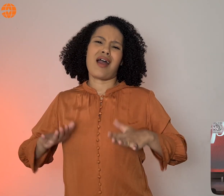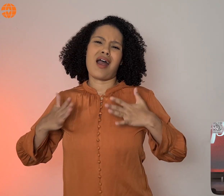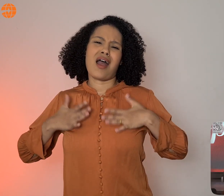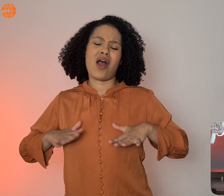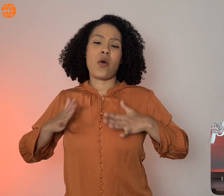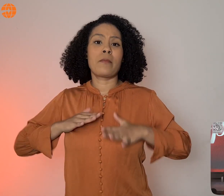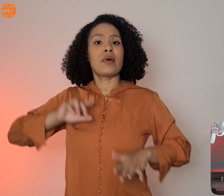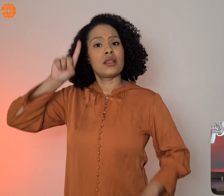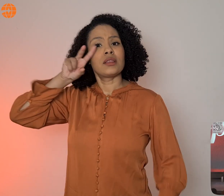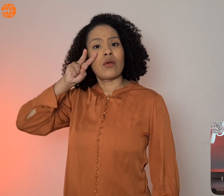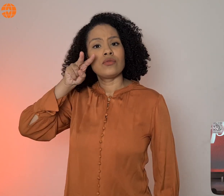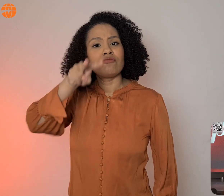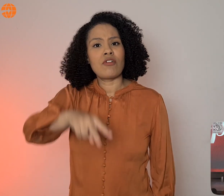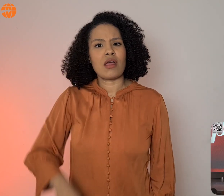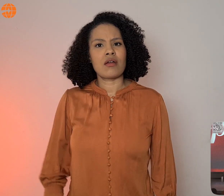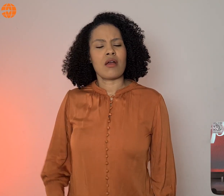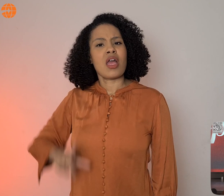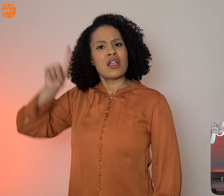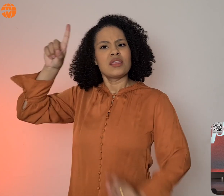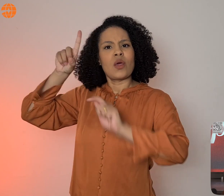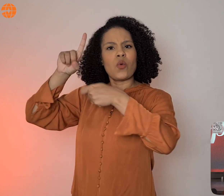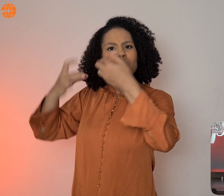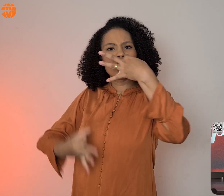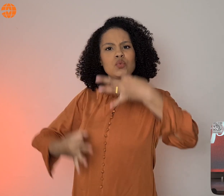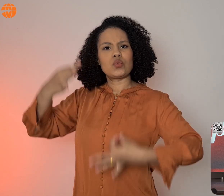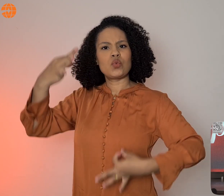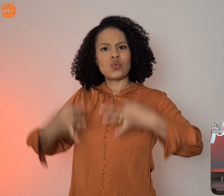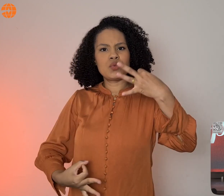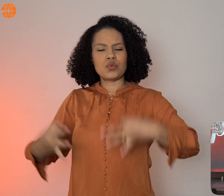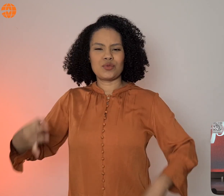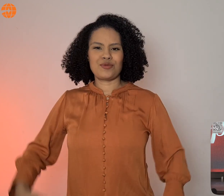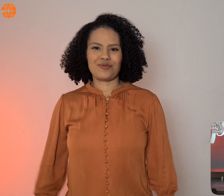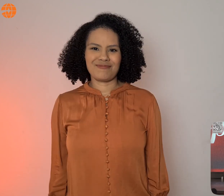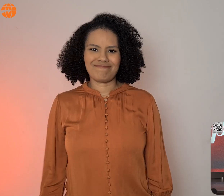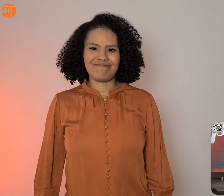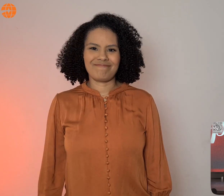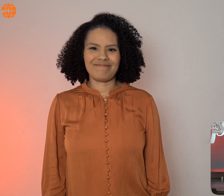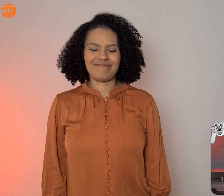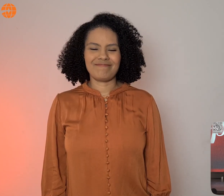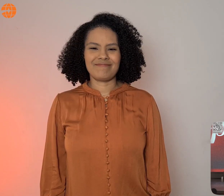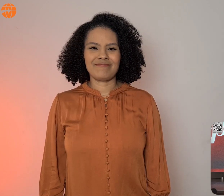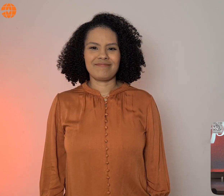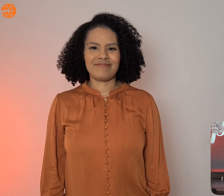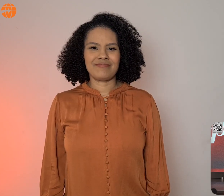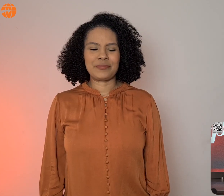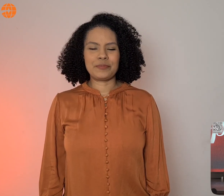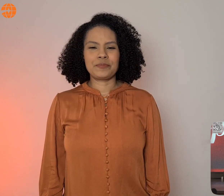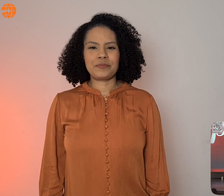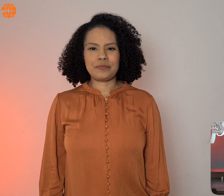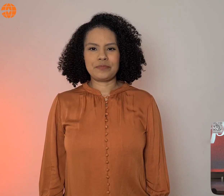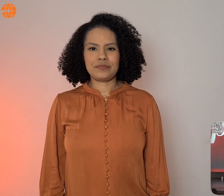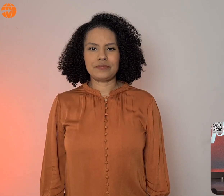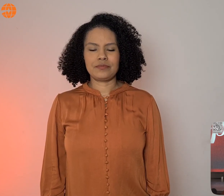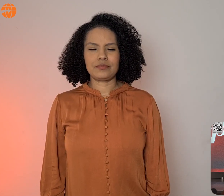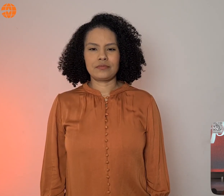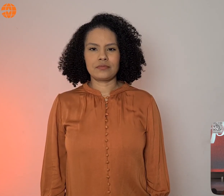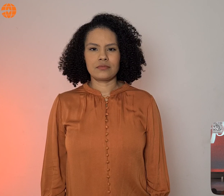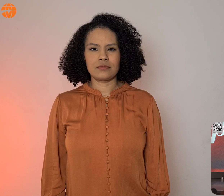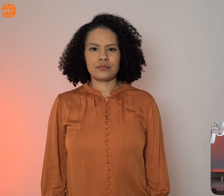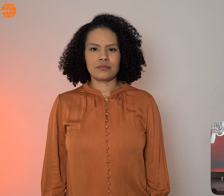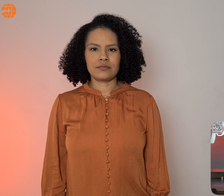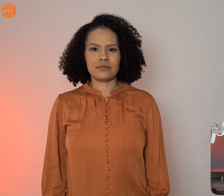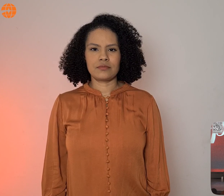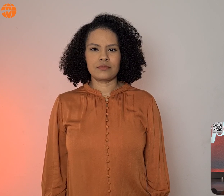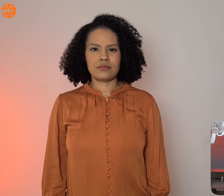just. Deus vê e Ele é justo. And it's illustrated. In fact, Então- David talks about how it's illustrated in